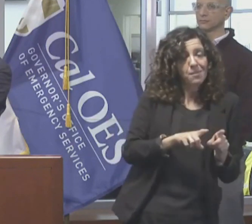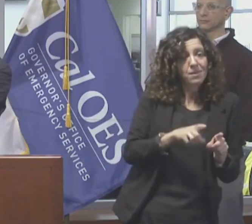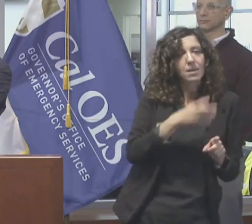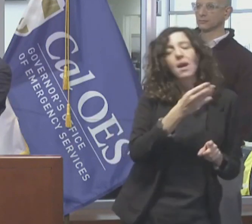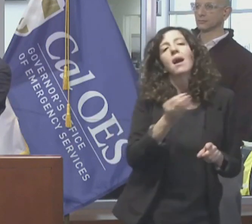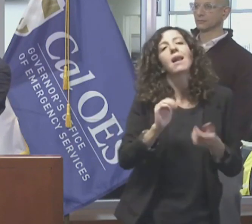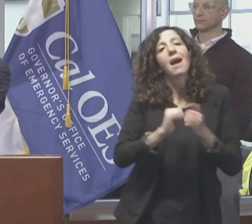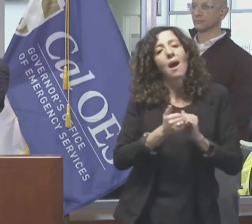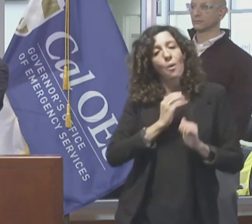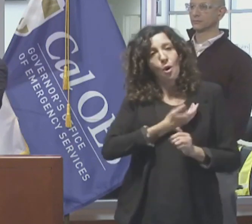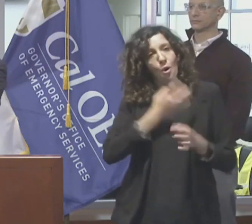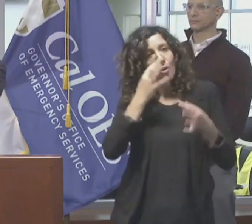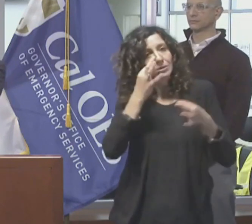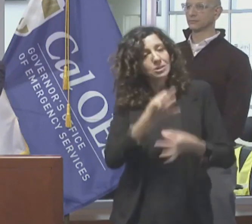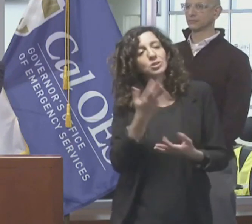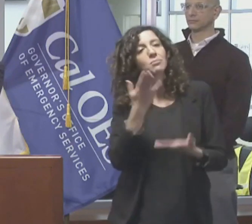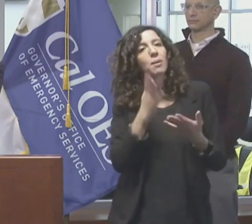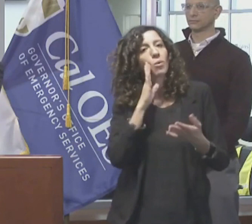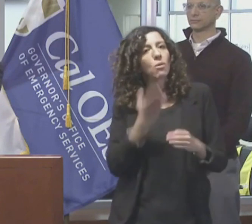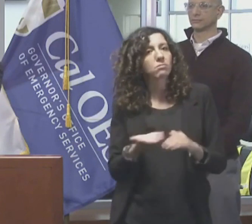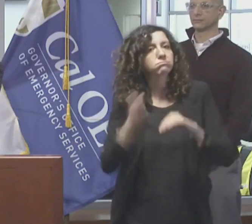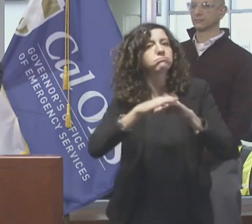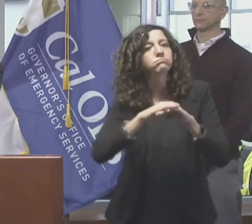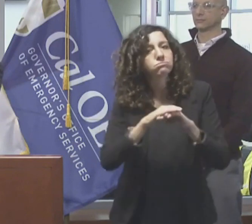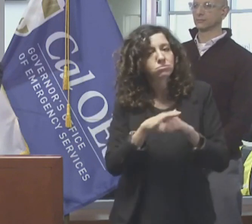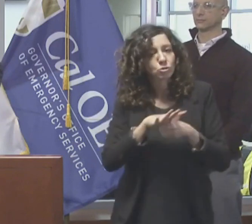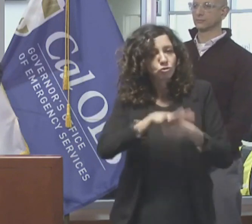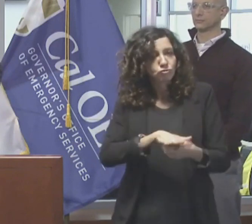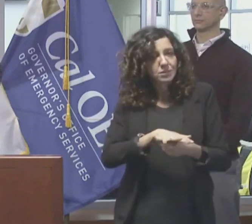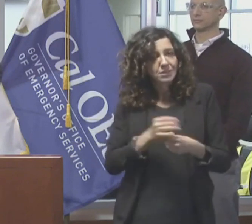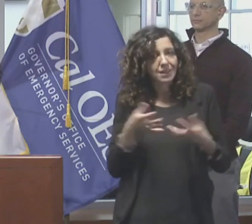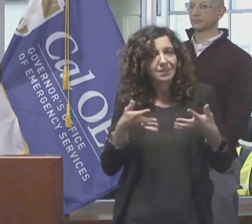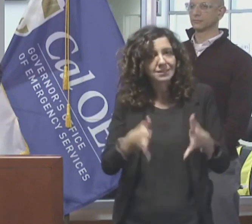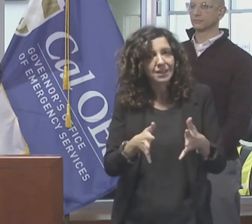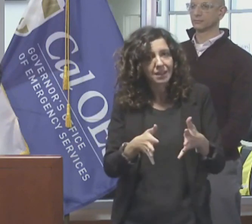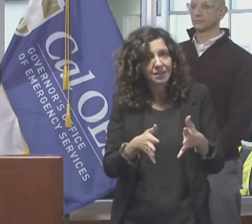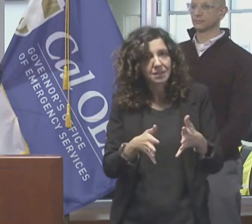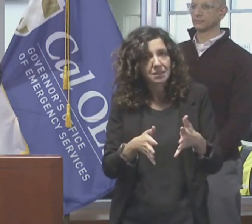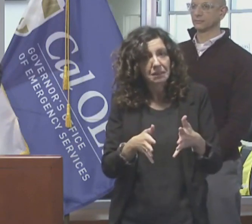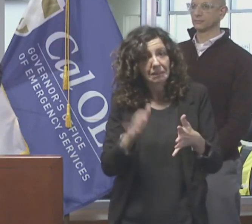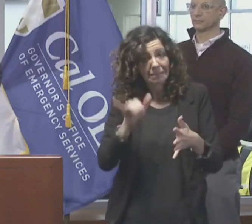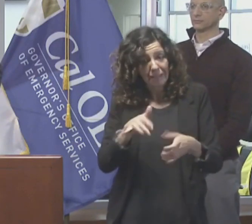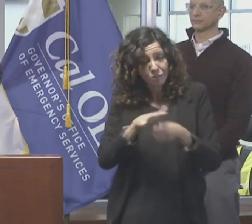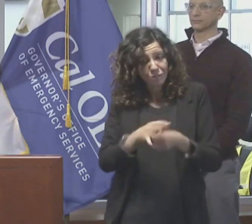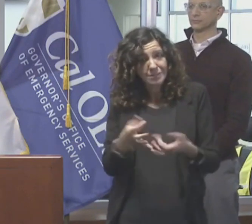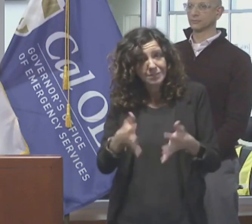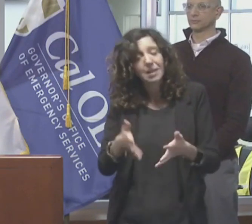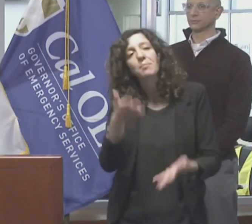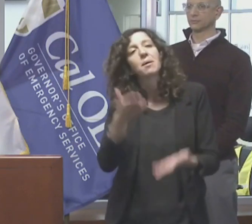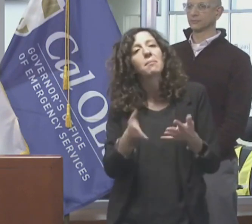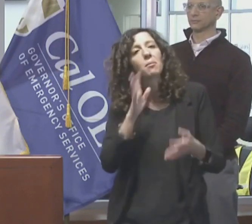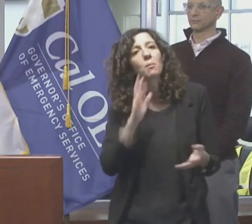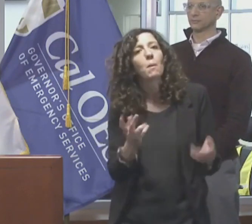those that may be exponentially worse than what you were trying to solve for. When you can't